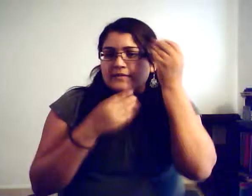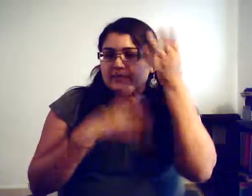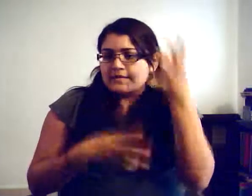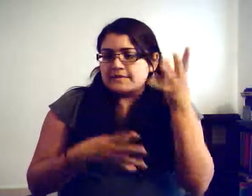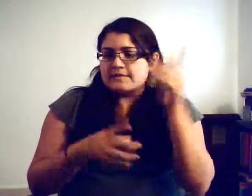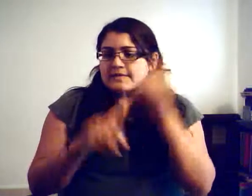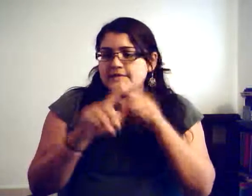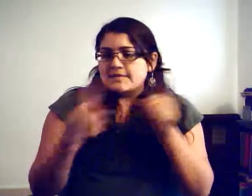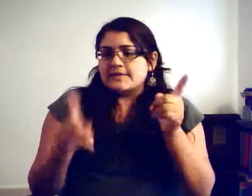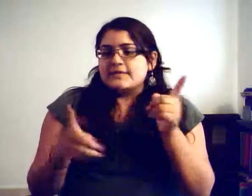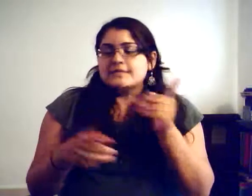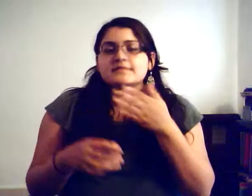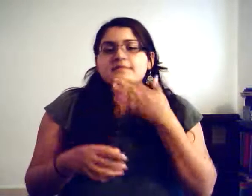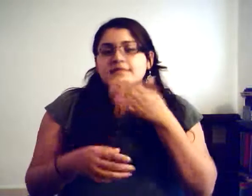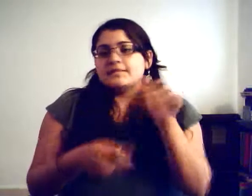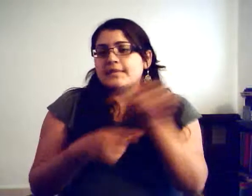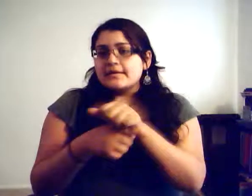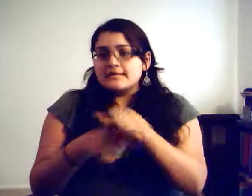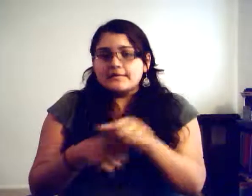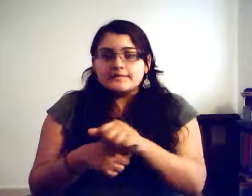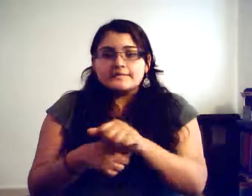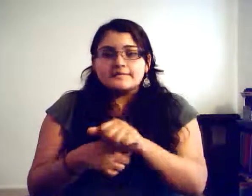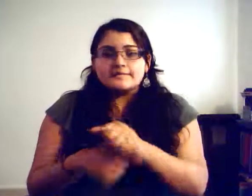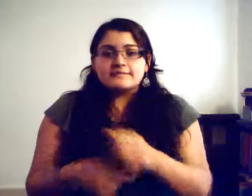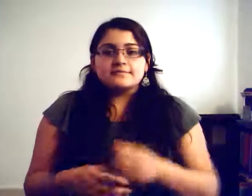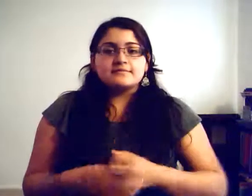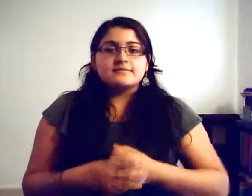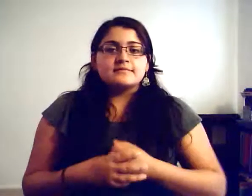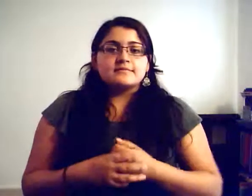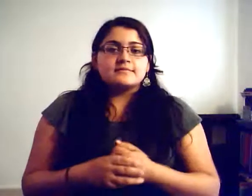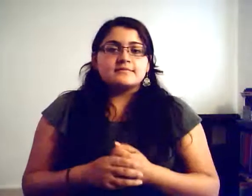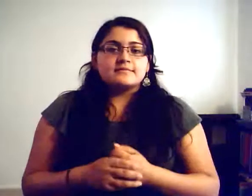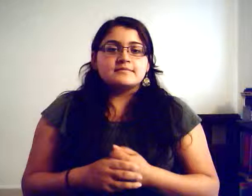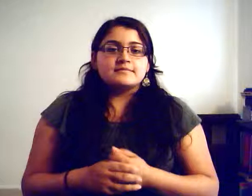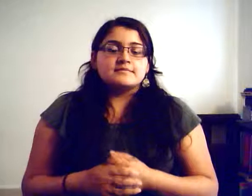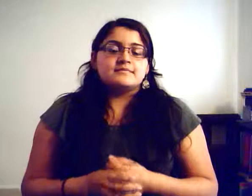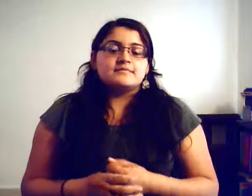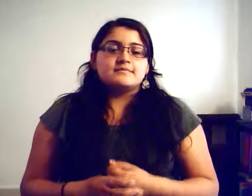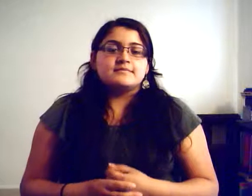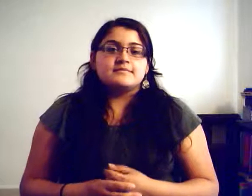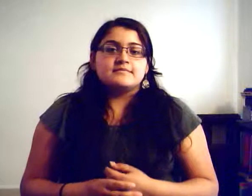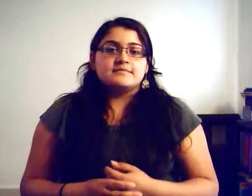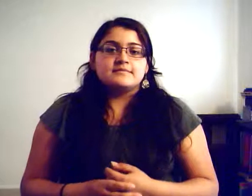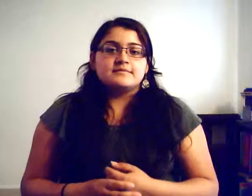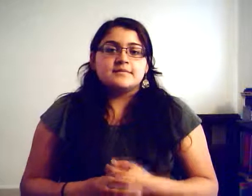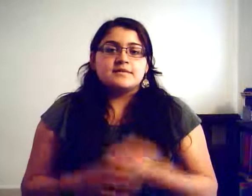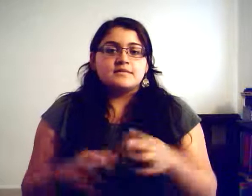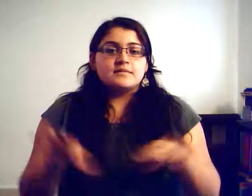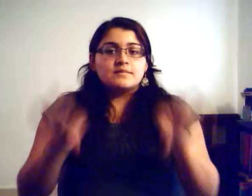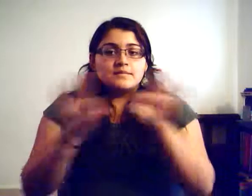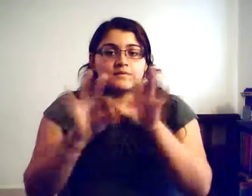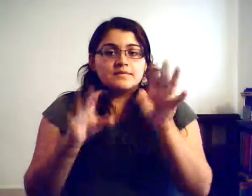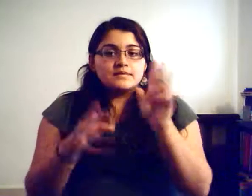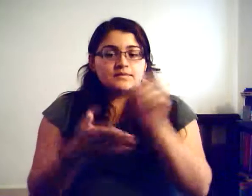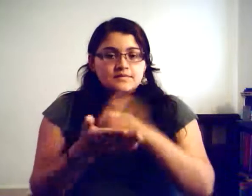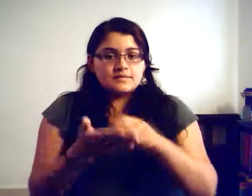doctoral dissertations, master's thesis, and whatnot, even writing papers for presentations, is to bring the information from the different sources